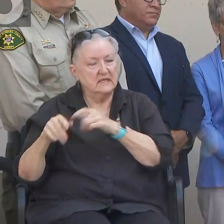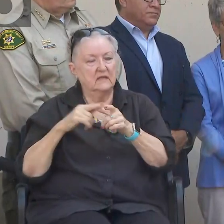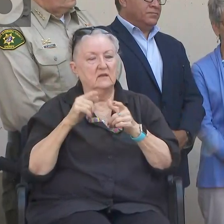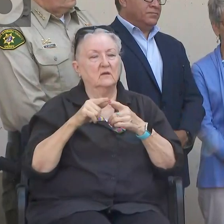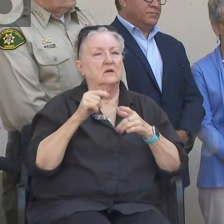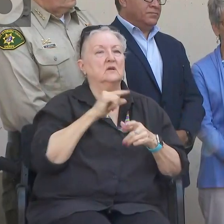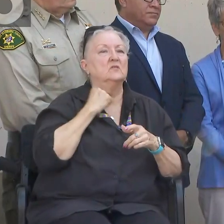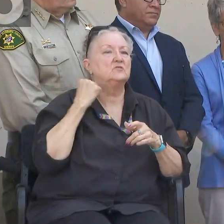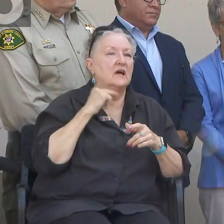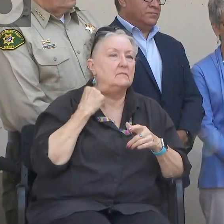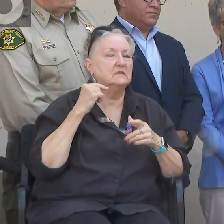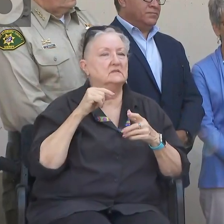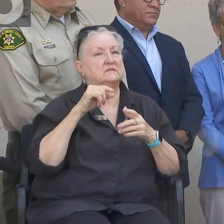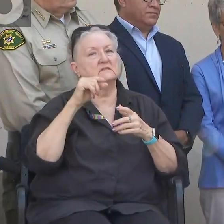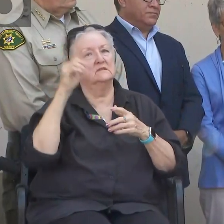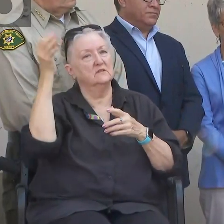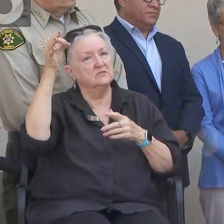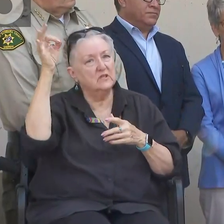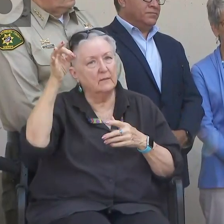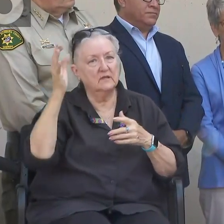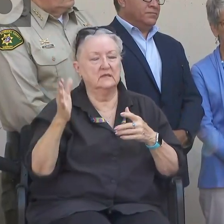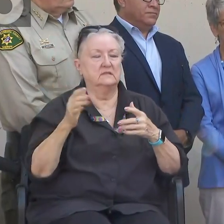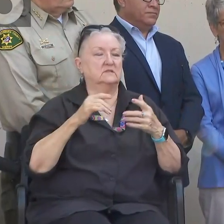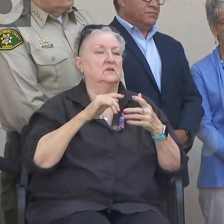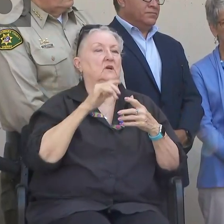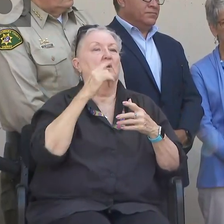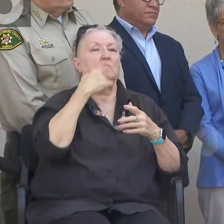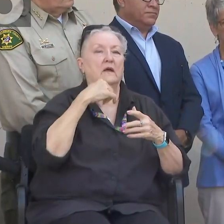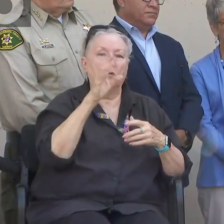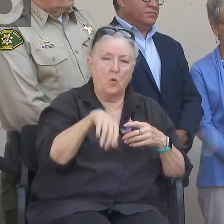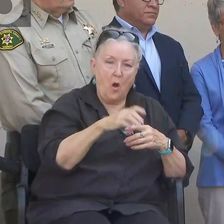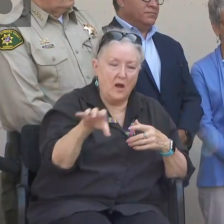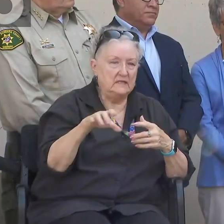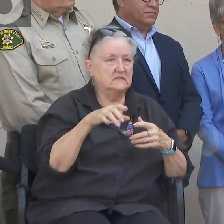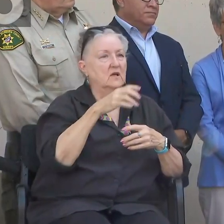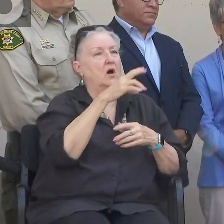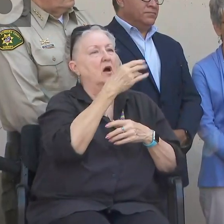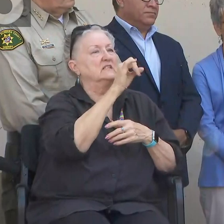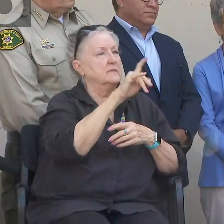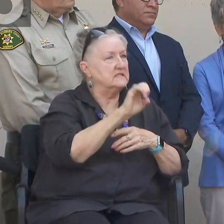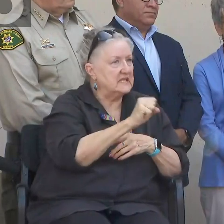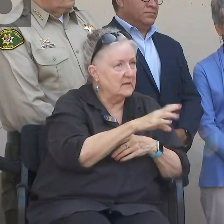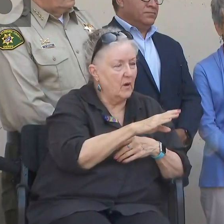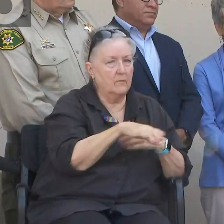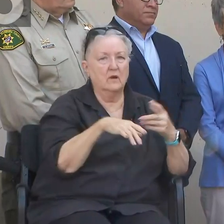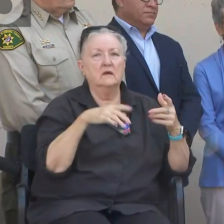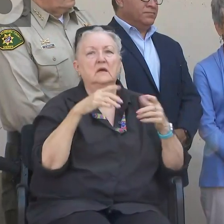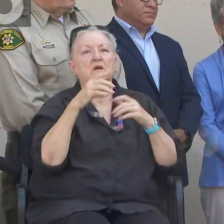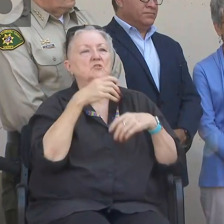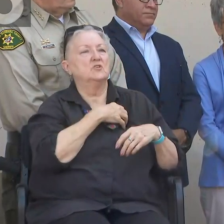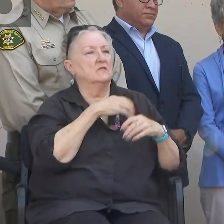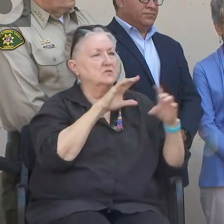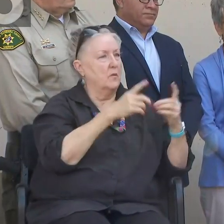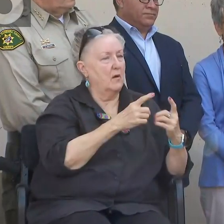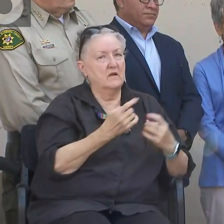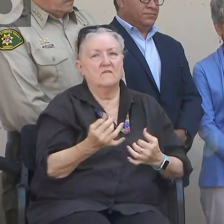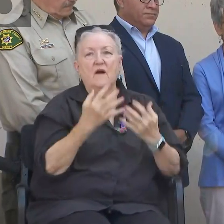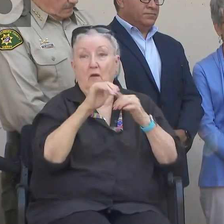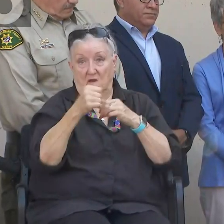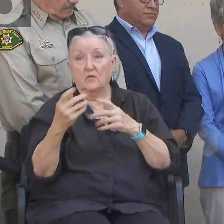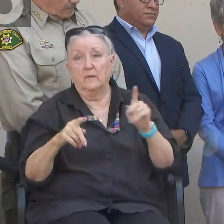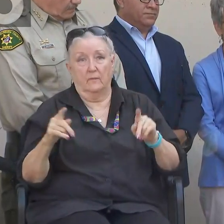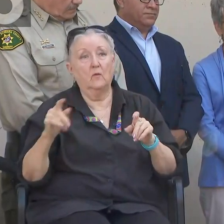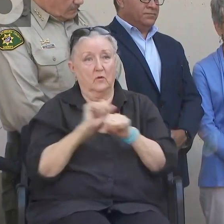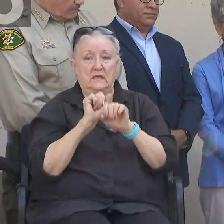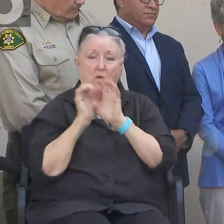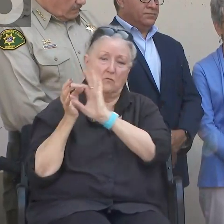chaplain, Red Cross, Hospice of Santa Barbara, Sheriff's Department, fire, and others working together as a